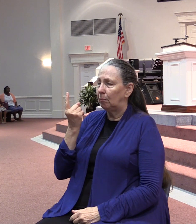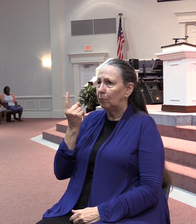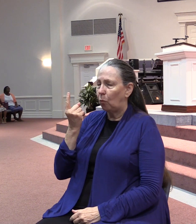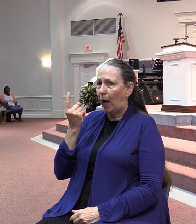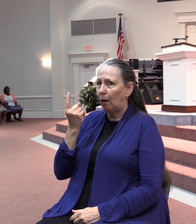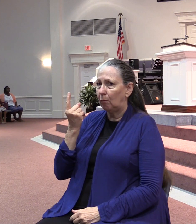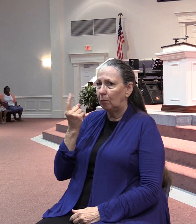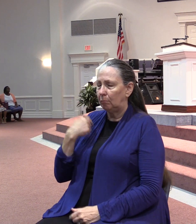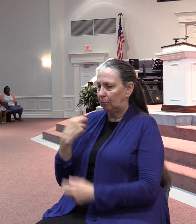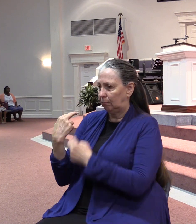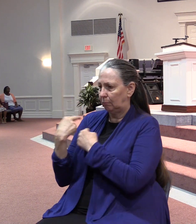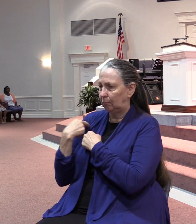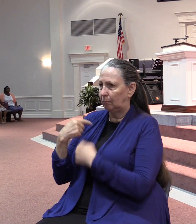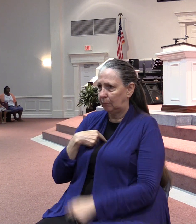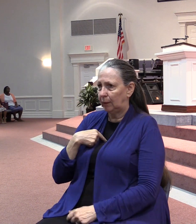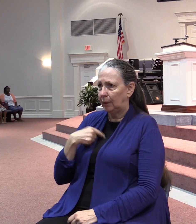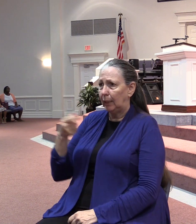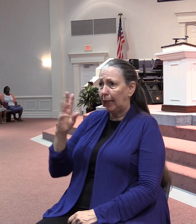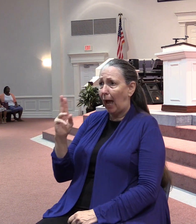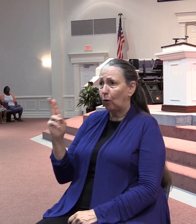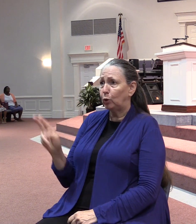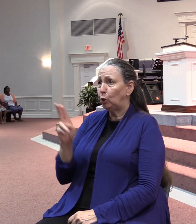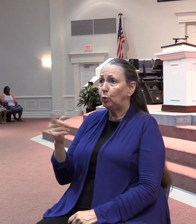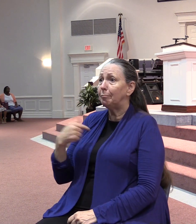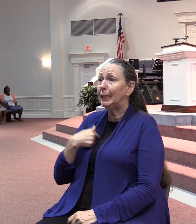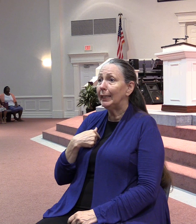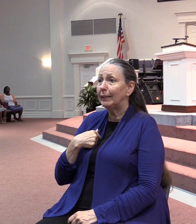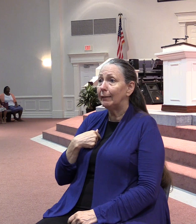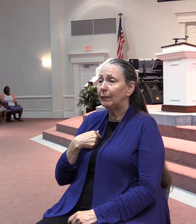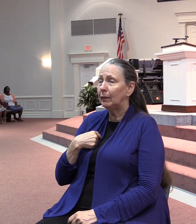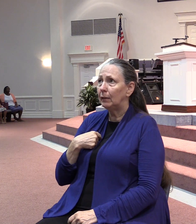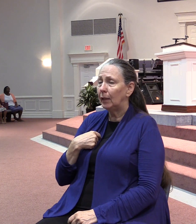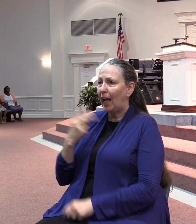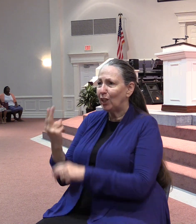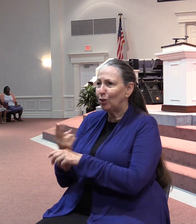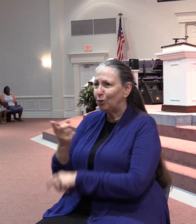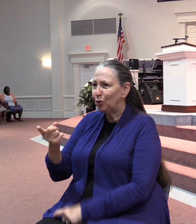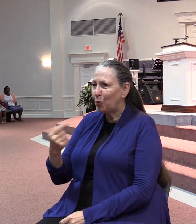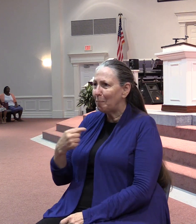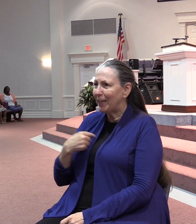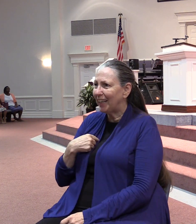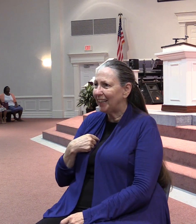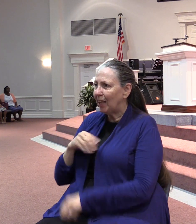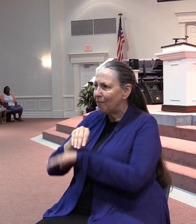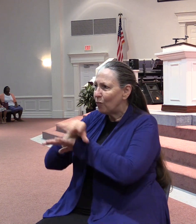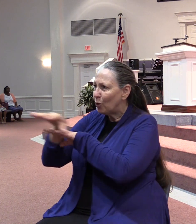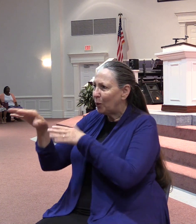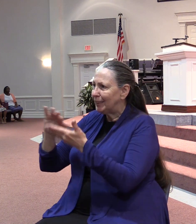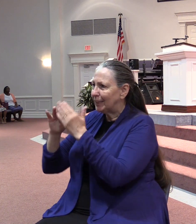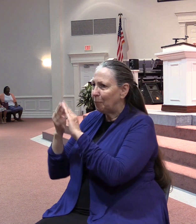be. It is. That God would use me and that God would use you to